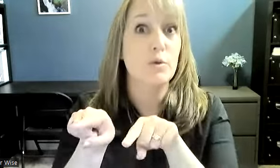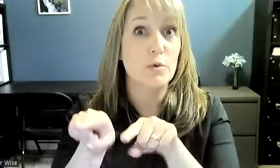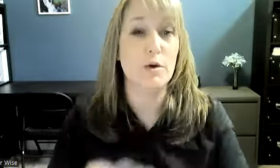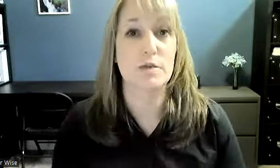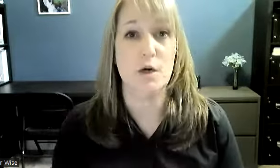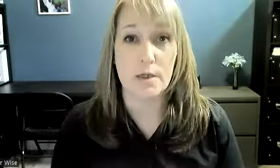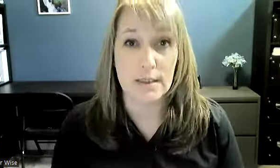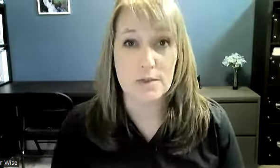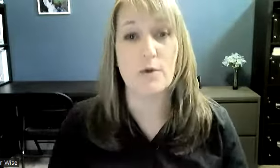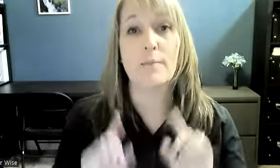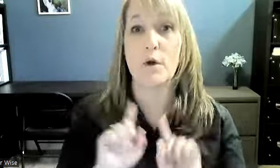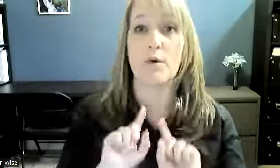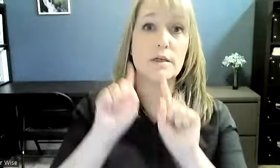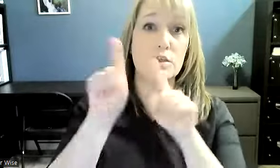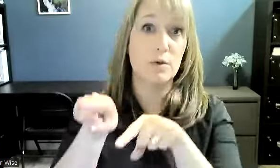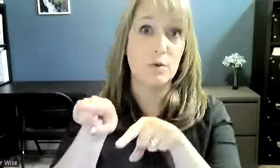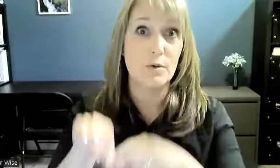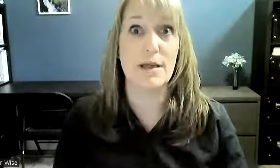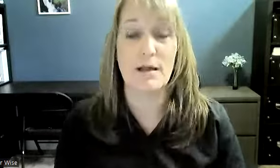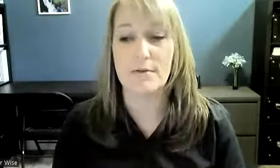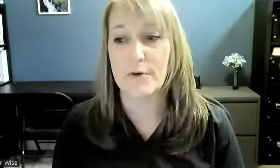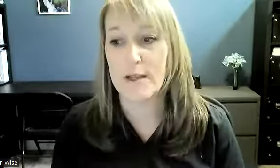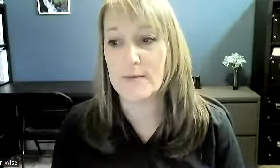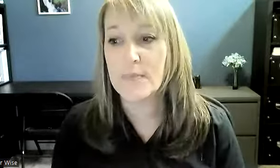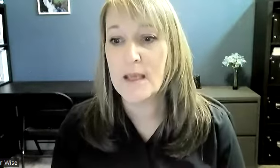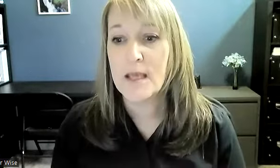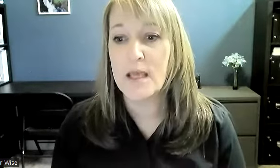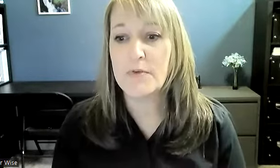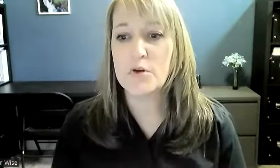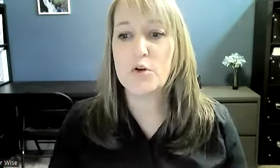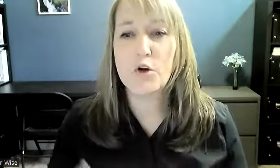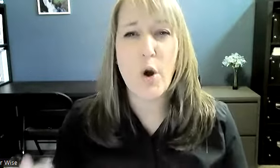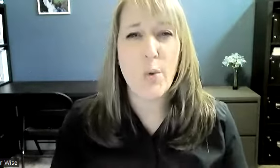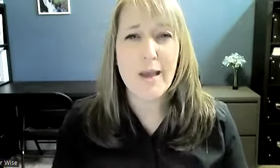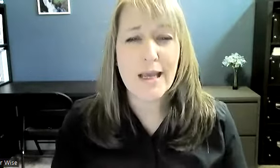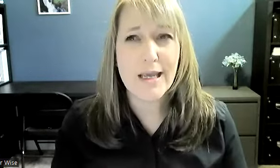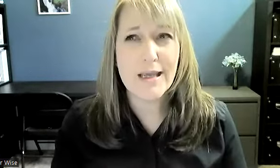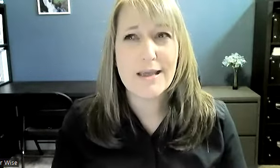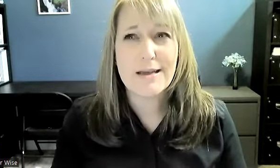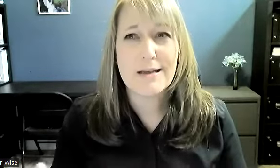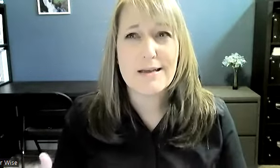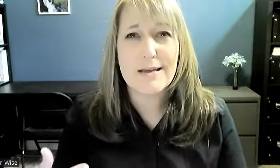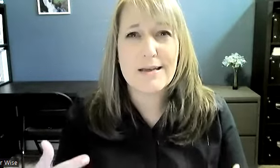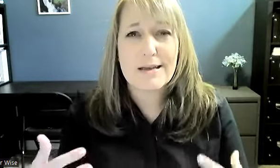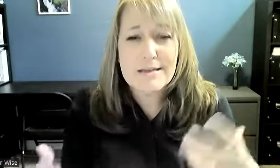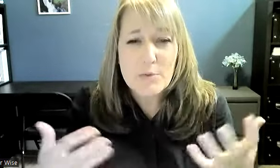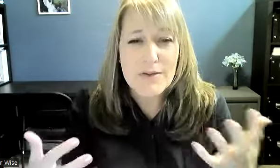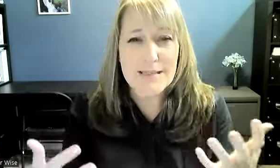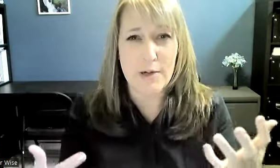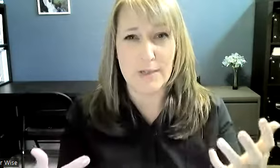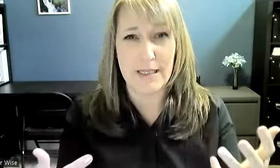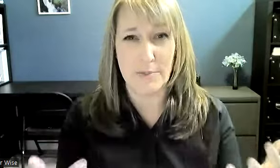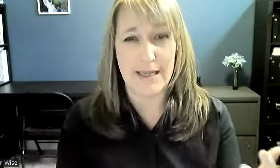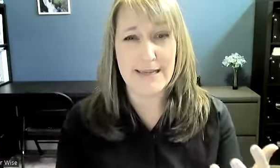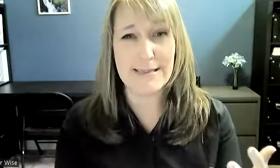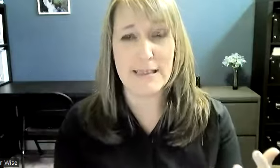to Target or I'm going to California. If you're going somewhere that's not really a place, like